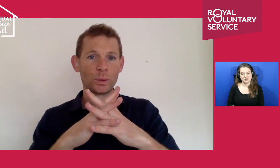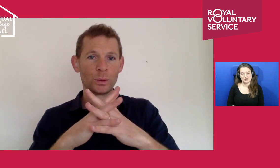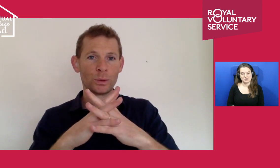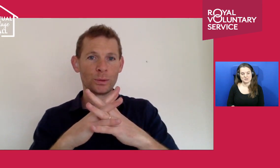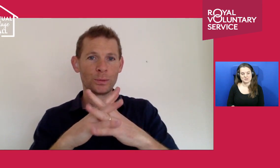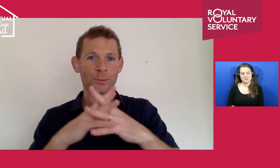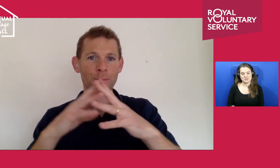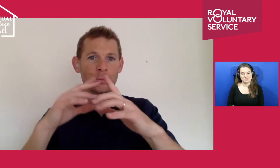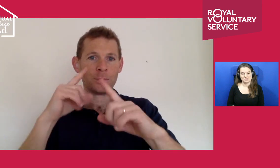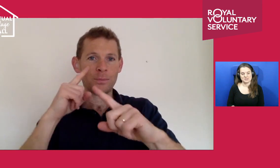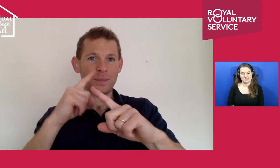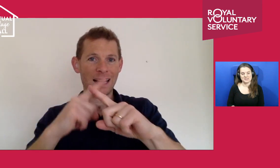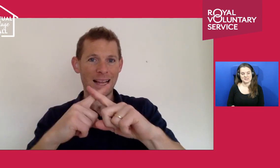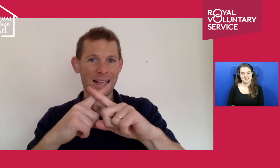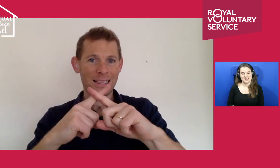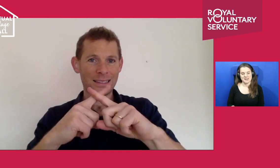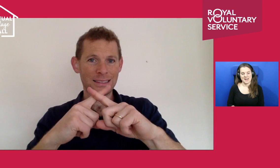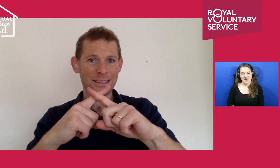W,